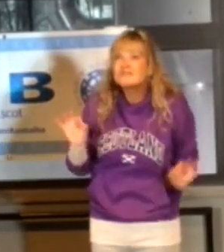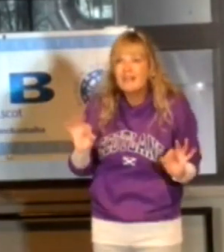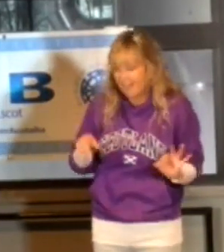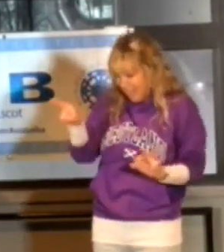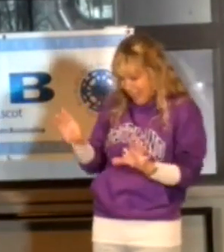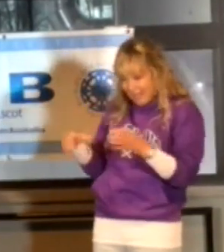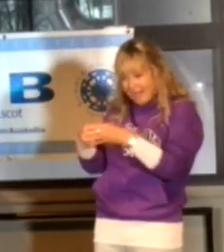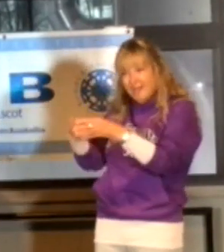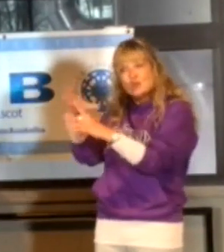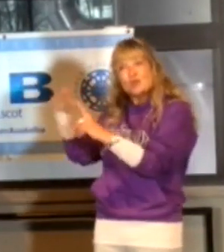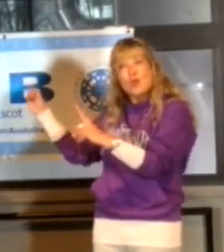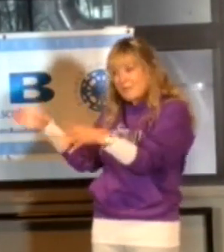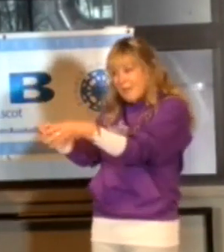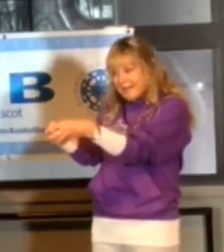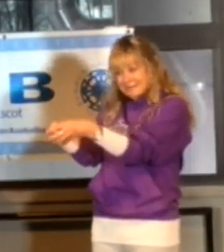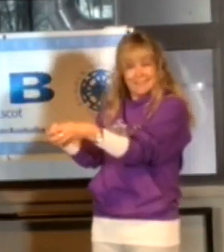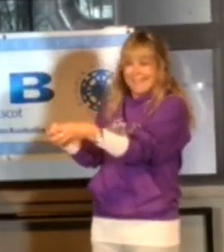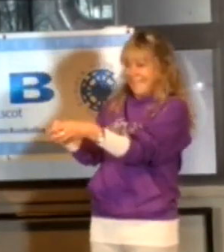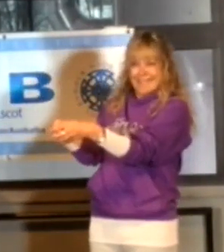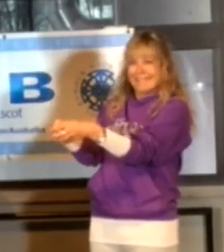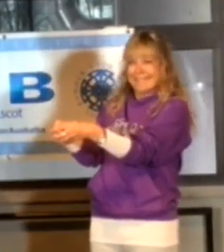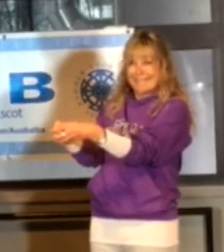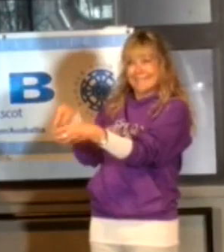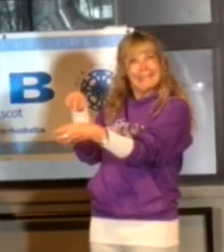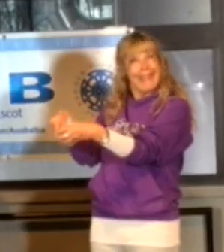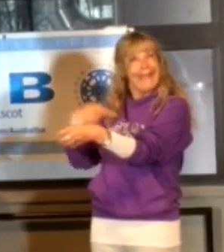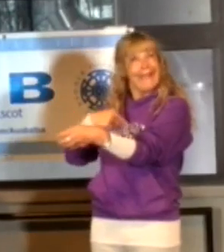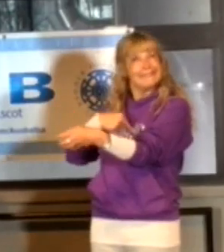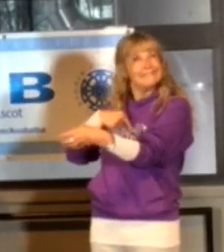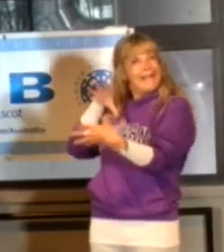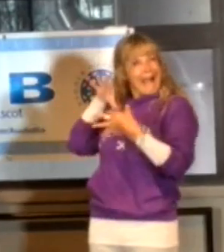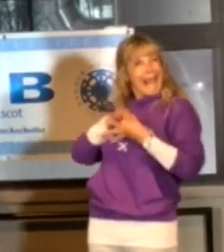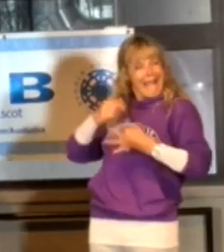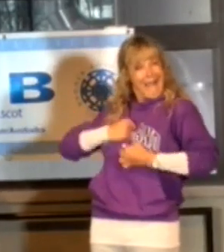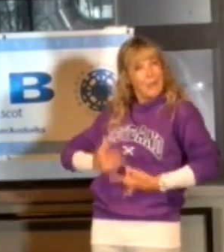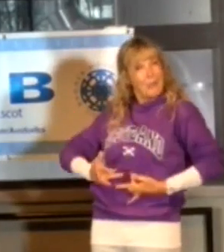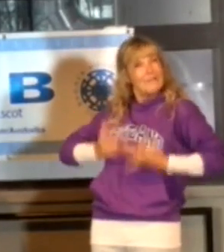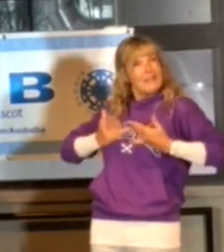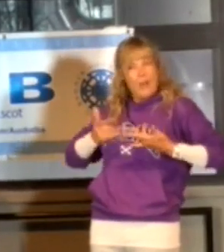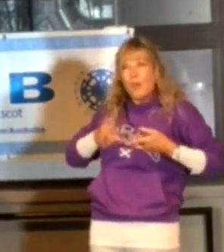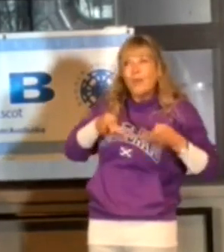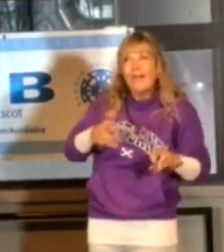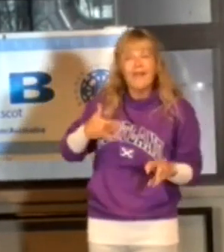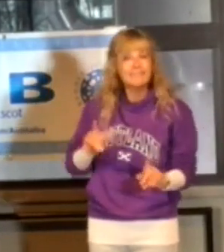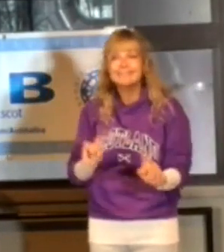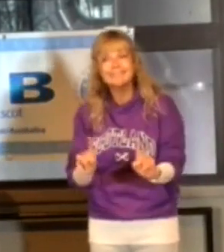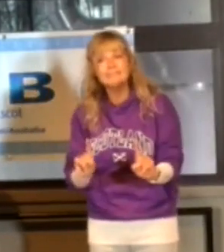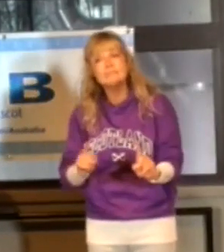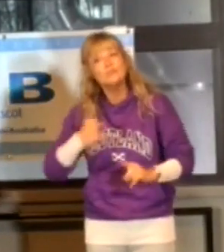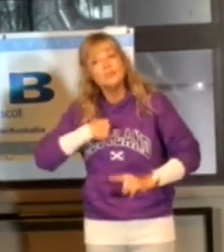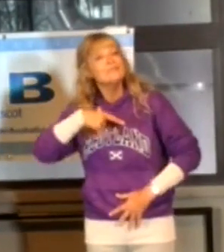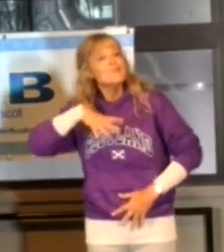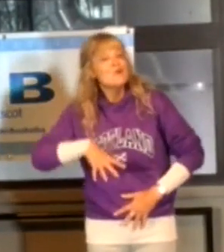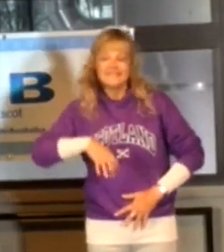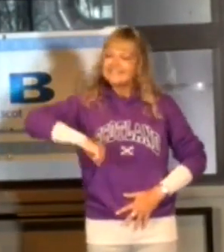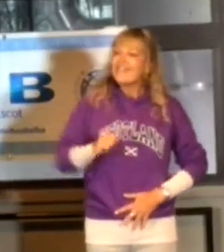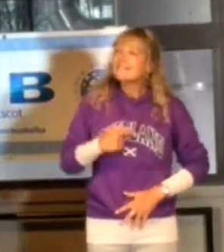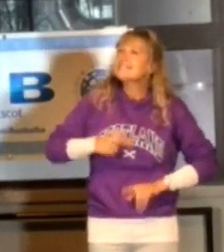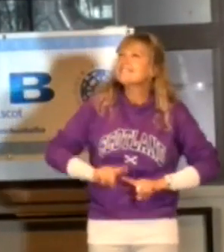party which is not of our choosing. We wish to have a different kind of